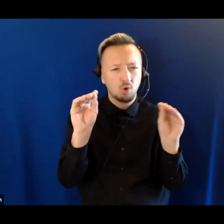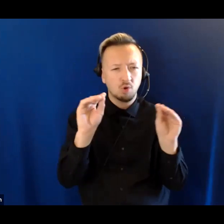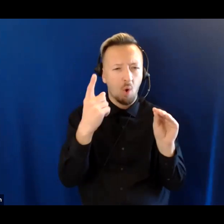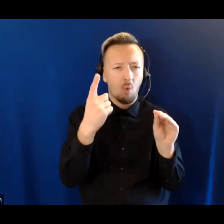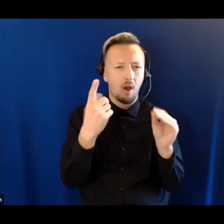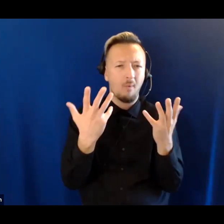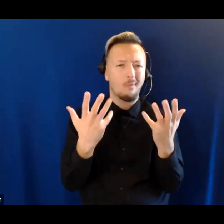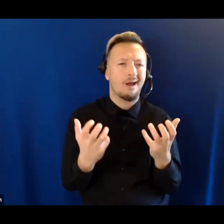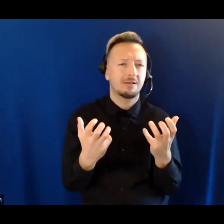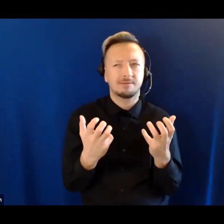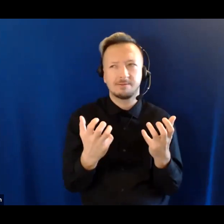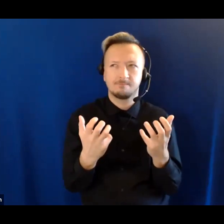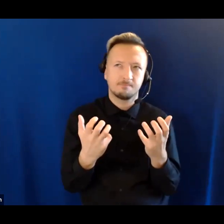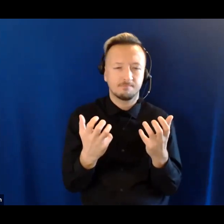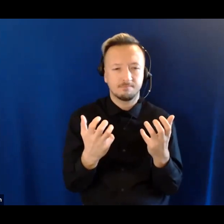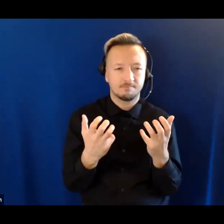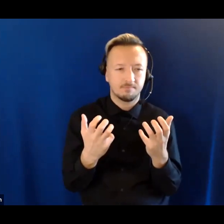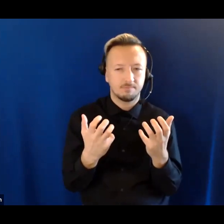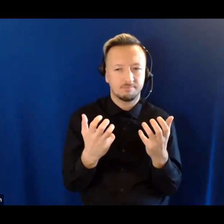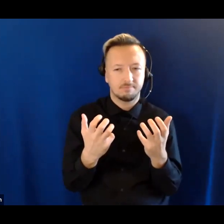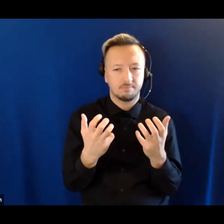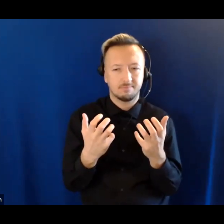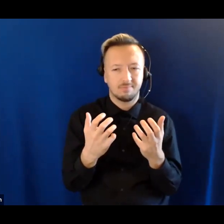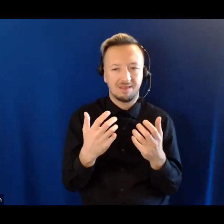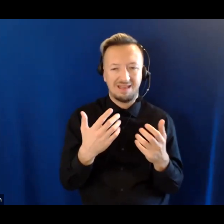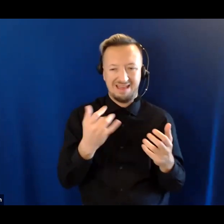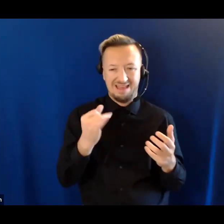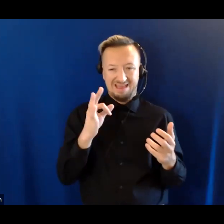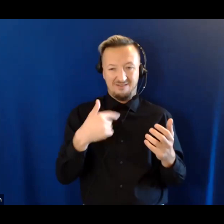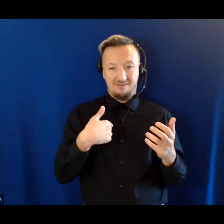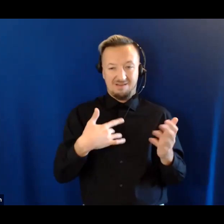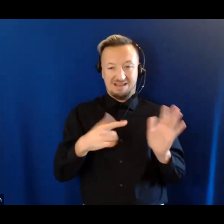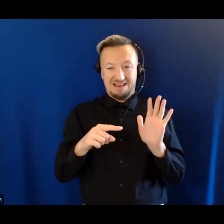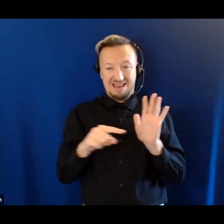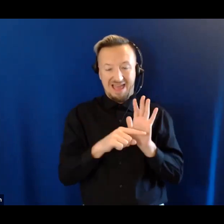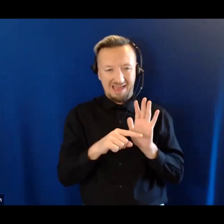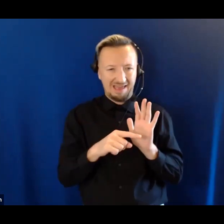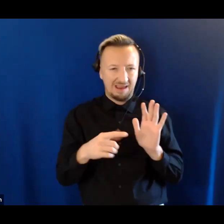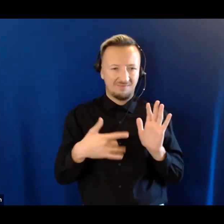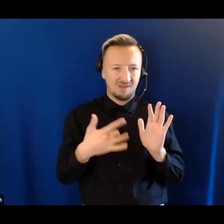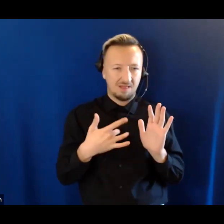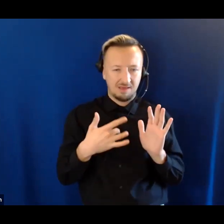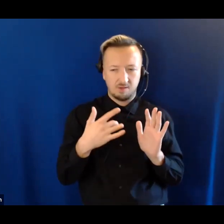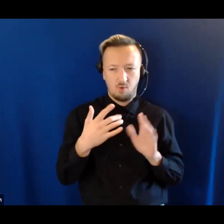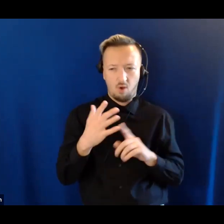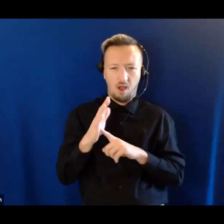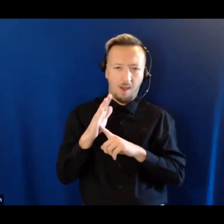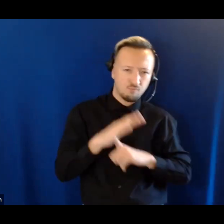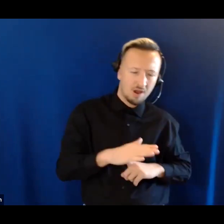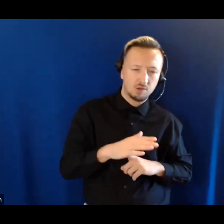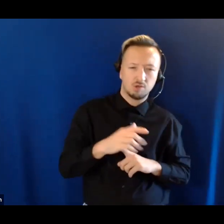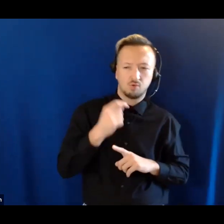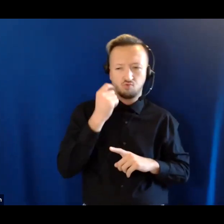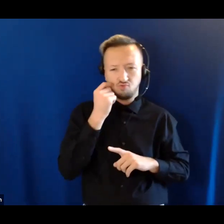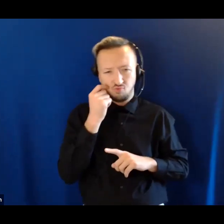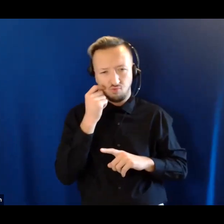it's I guess the best option to bury their negative feelings associated with systemic oppression and racism. Of course, that is